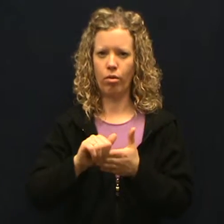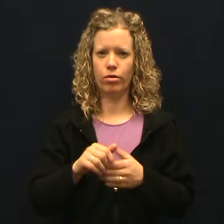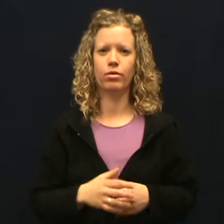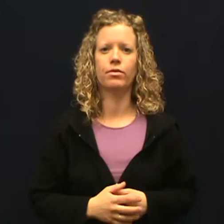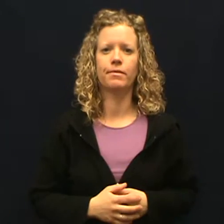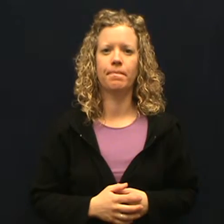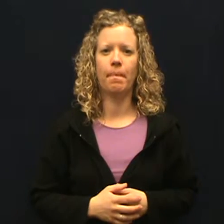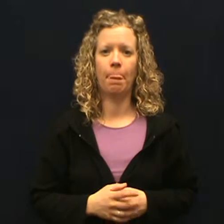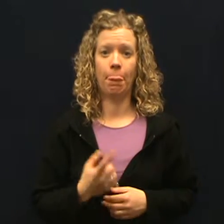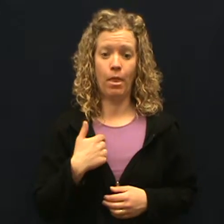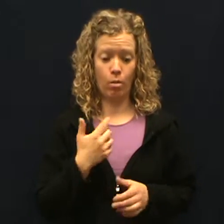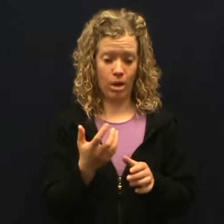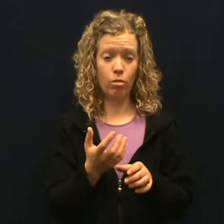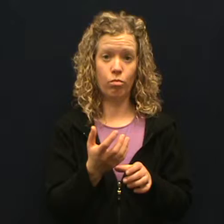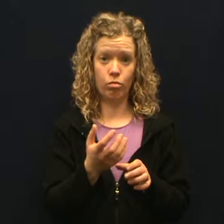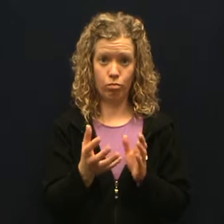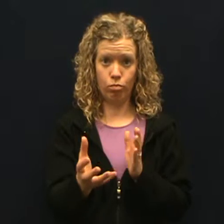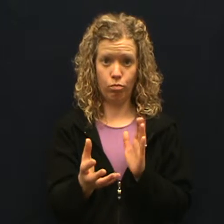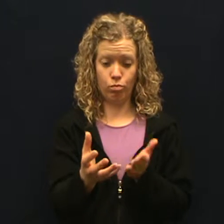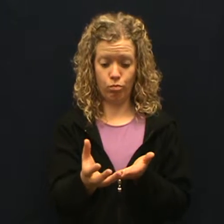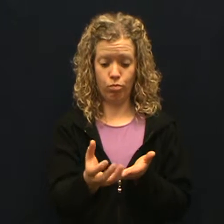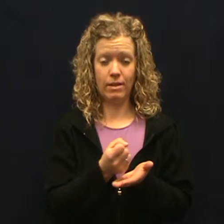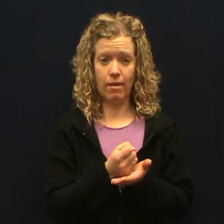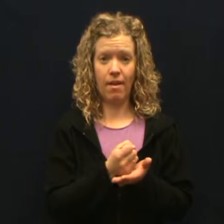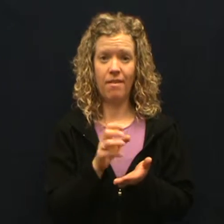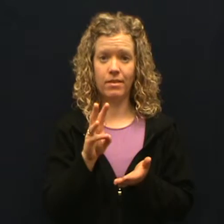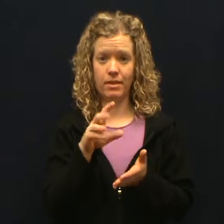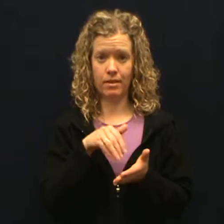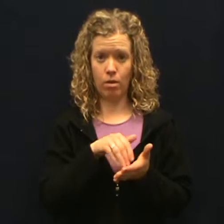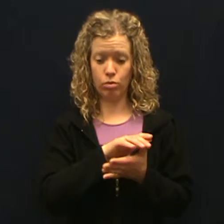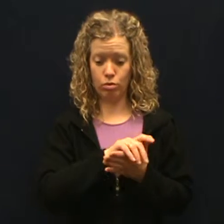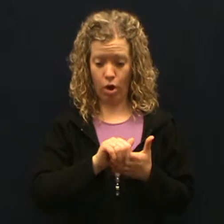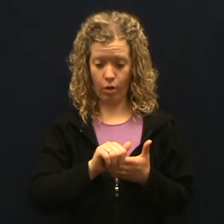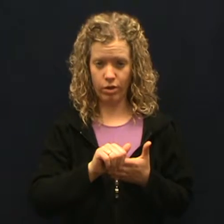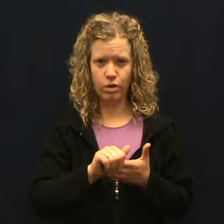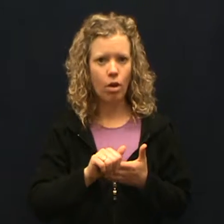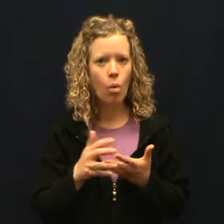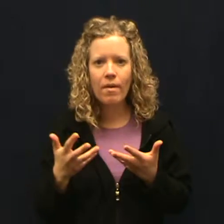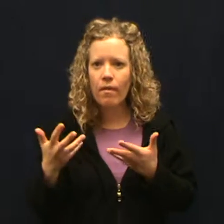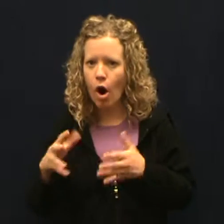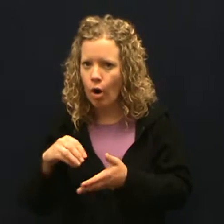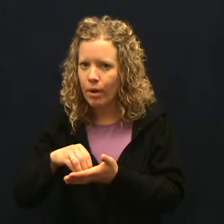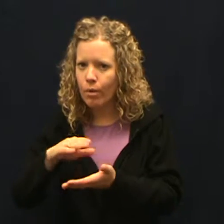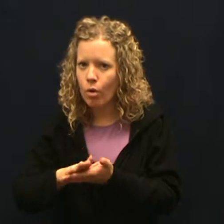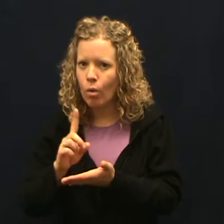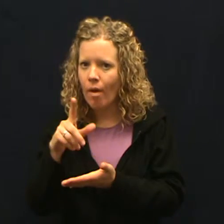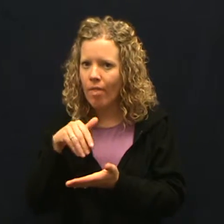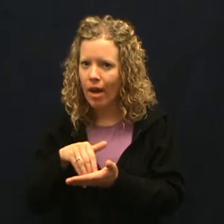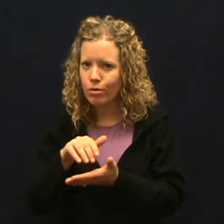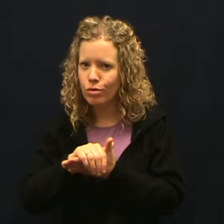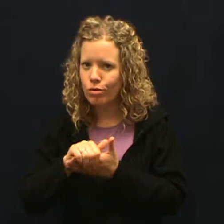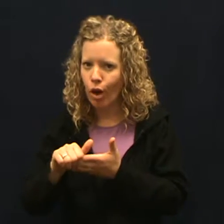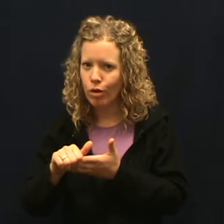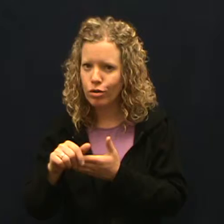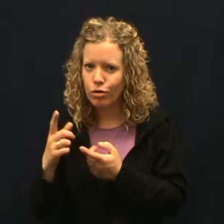is $6,000, but remember, we've recorded $1,000 of that as revenue already, so we have to record the